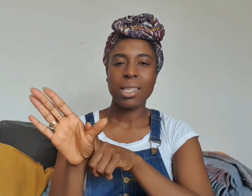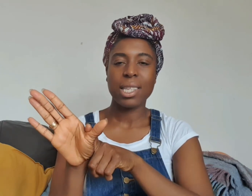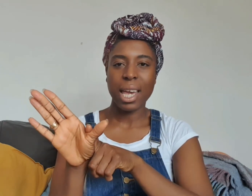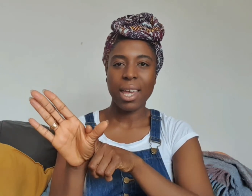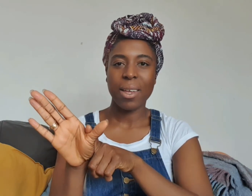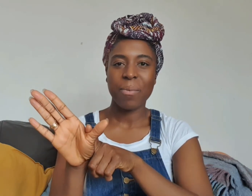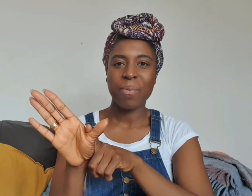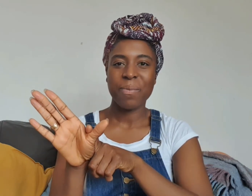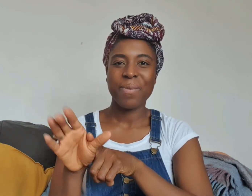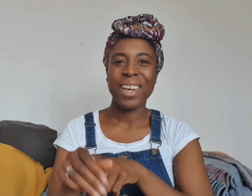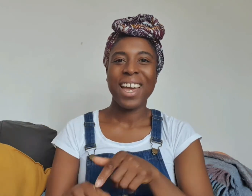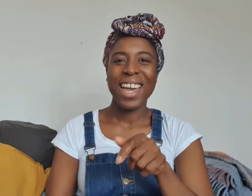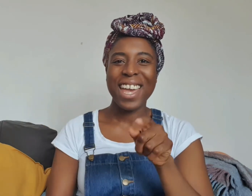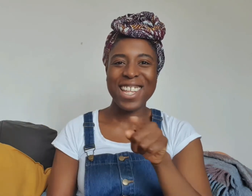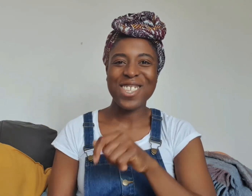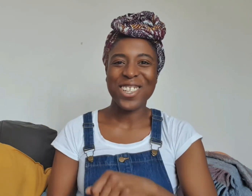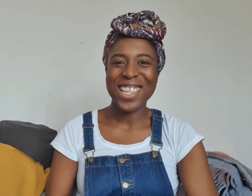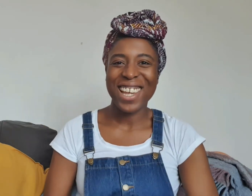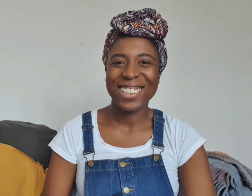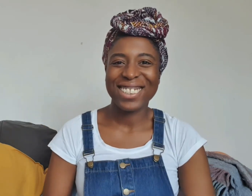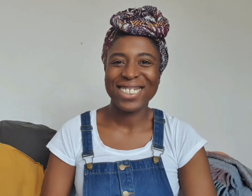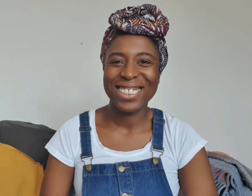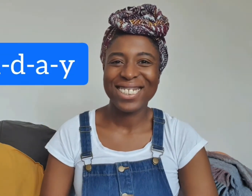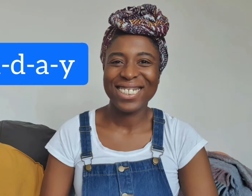Sunday. It's your turn.